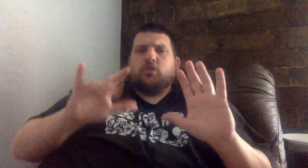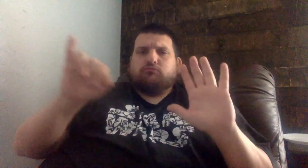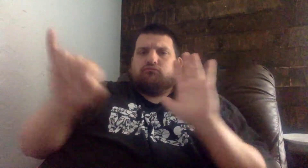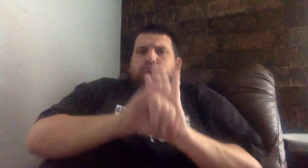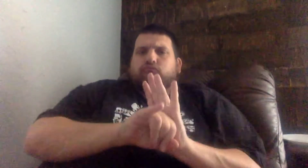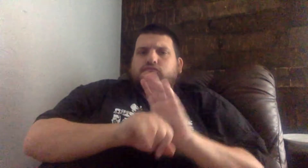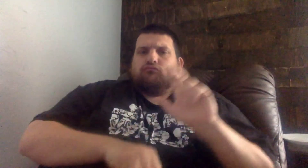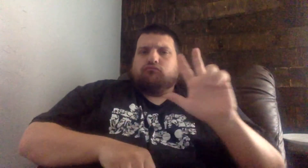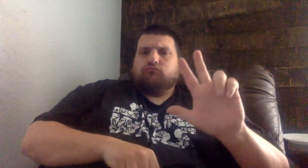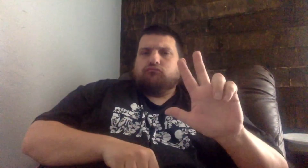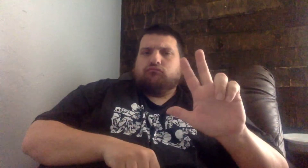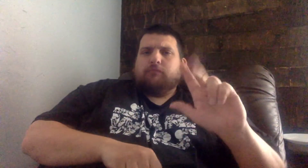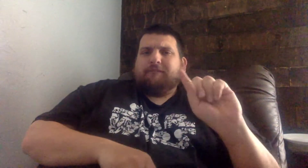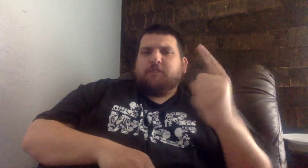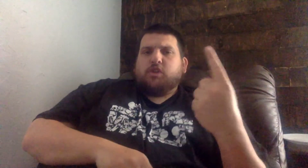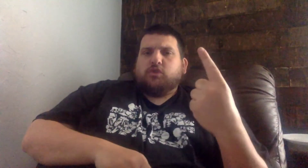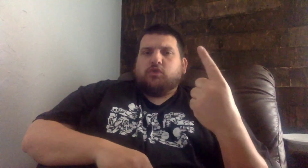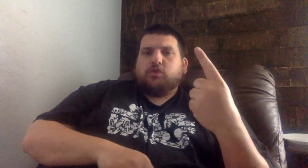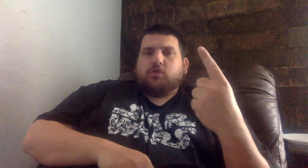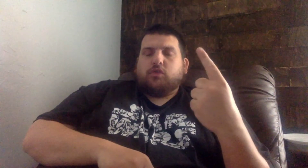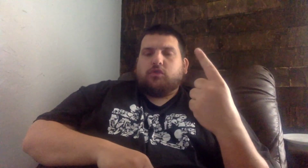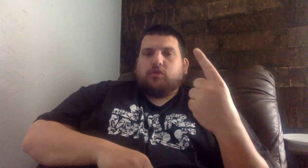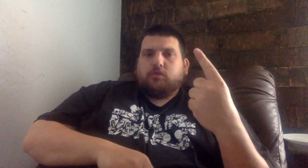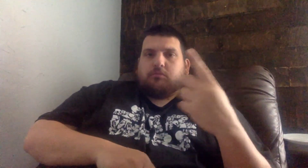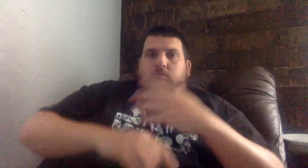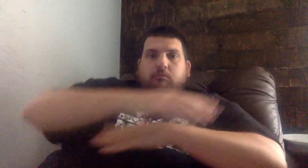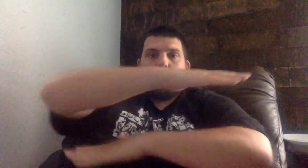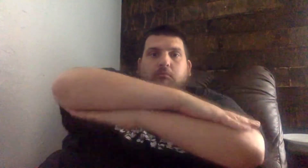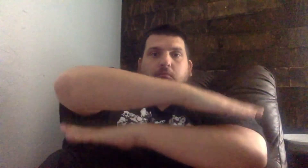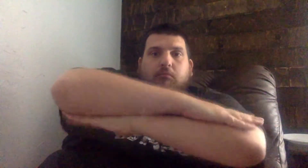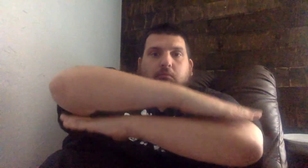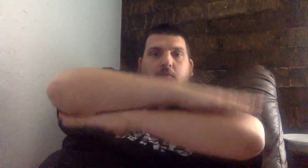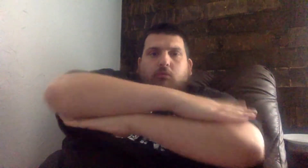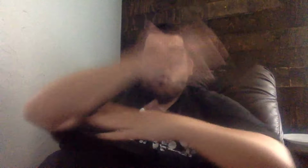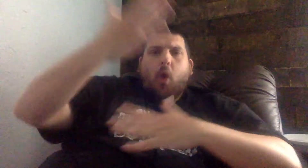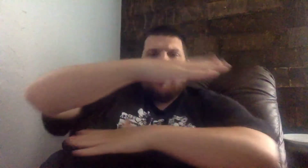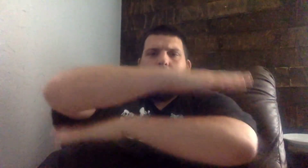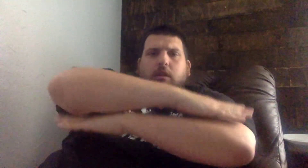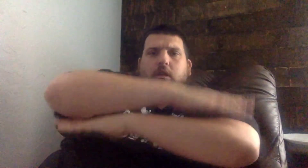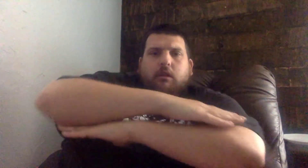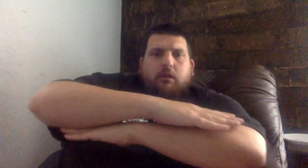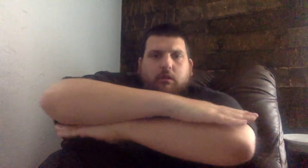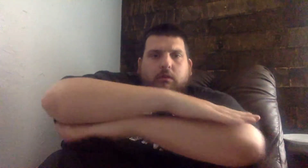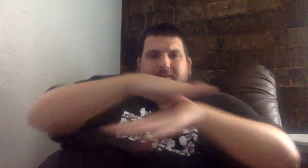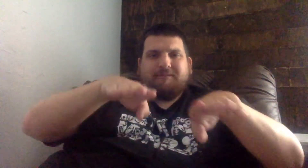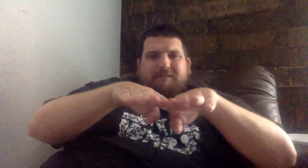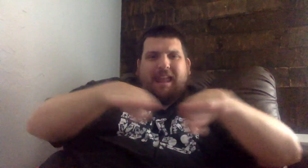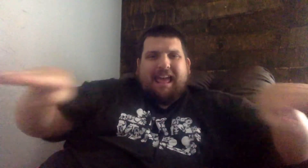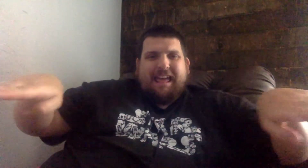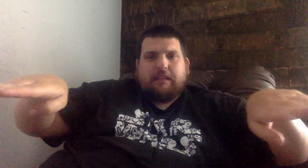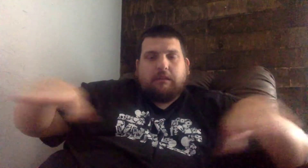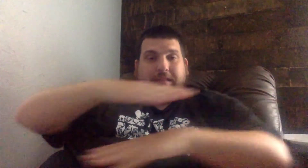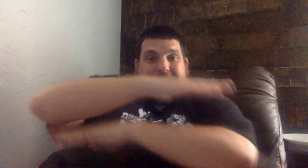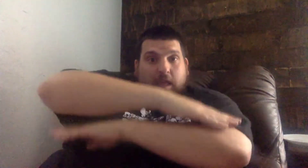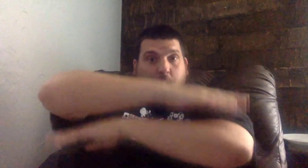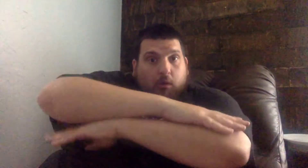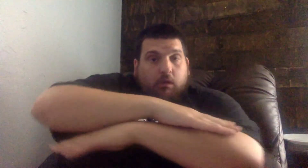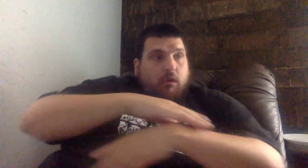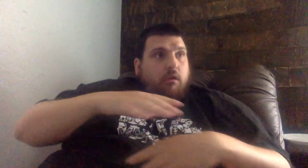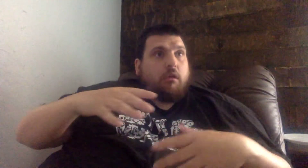We have to clarify and identify the object first. If I sign this, what is it? If it's flat, is it